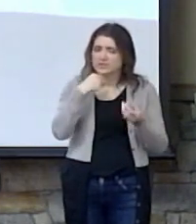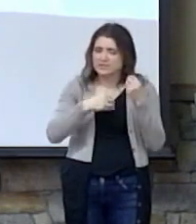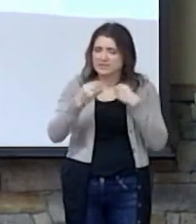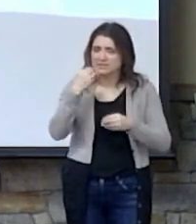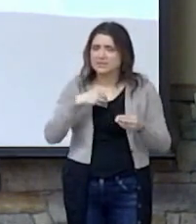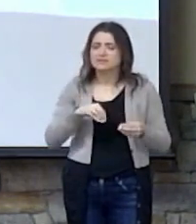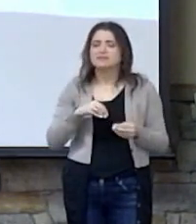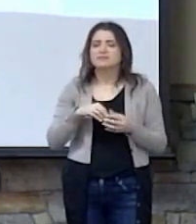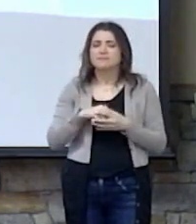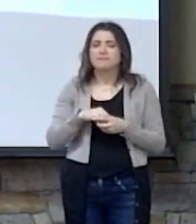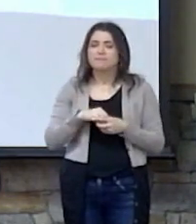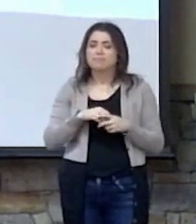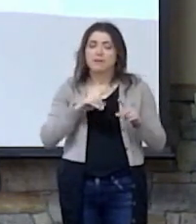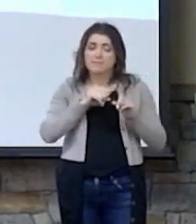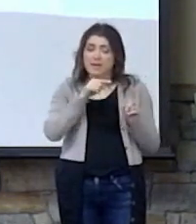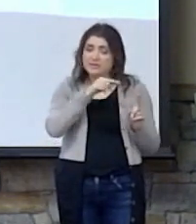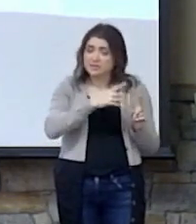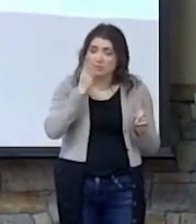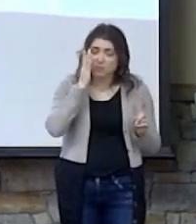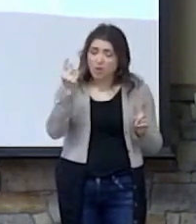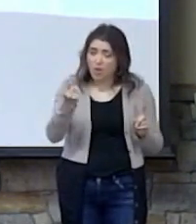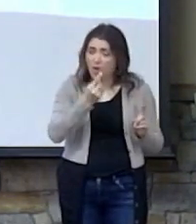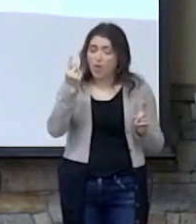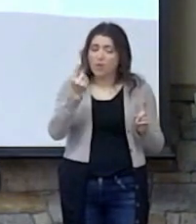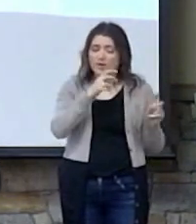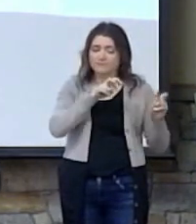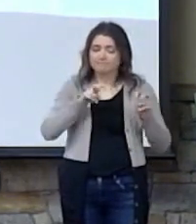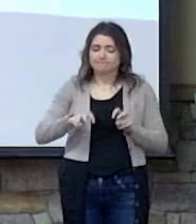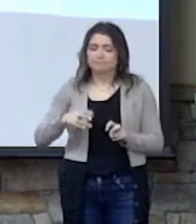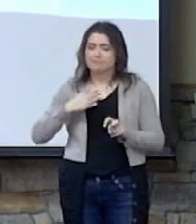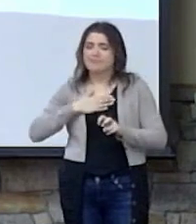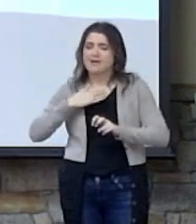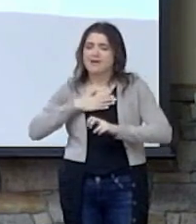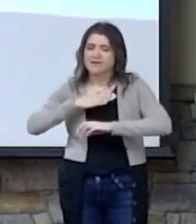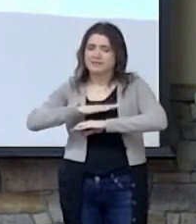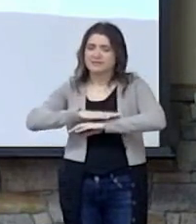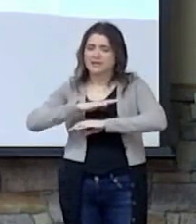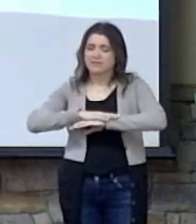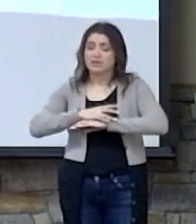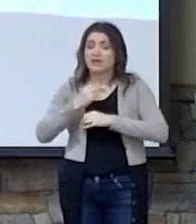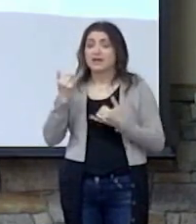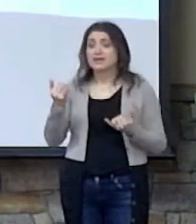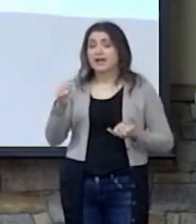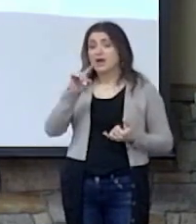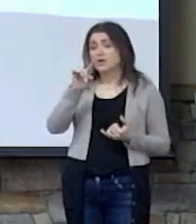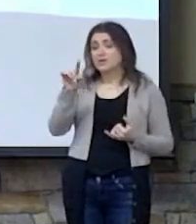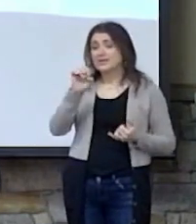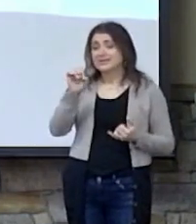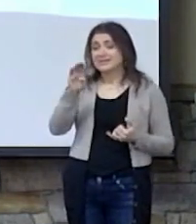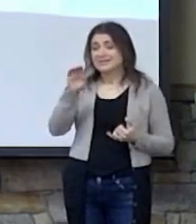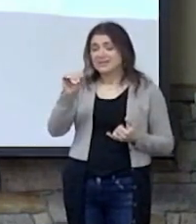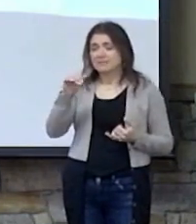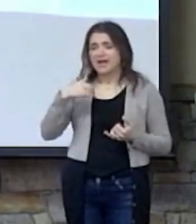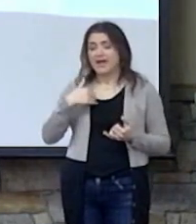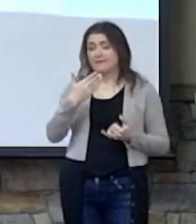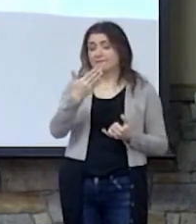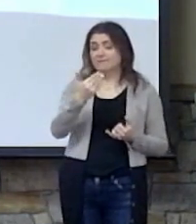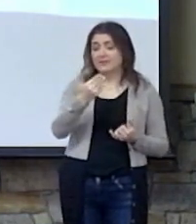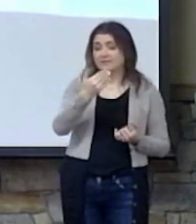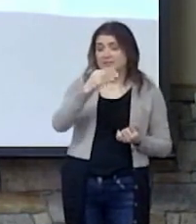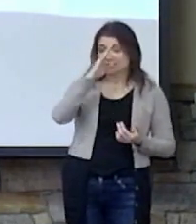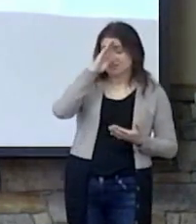your master's grandson, shall always eat at my table. Now Ziba had 15 sons and 20